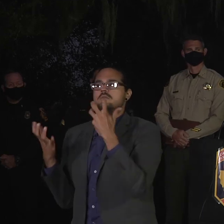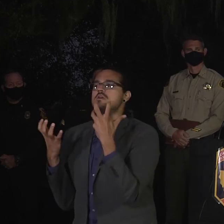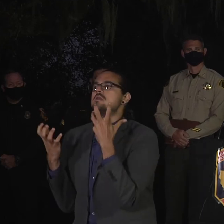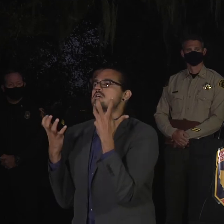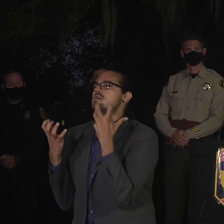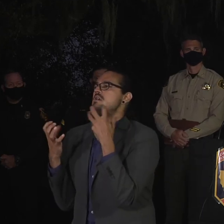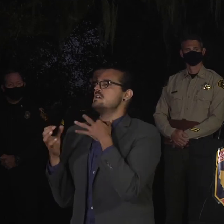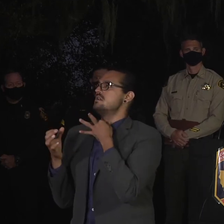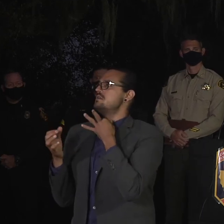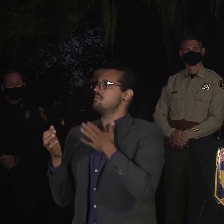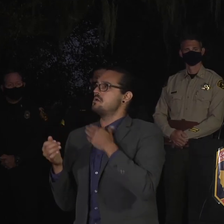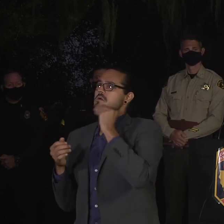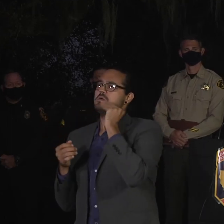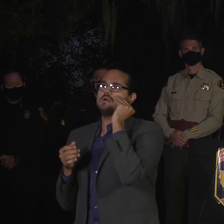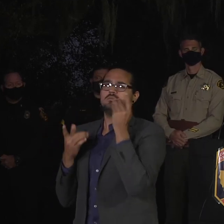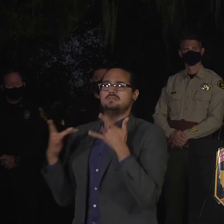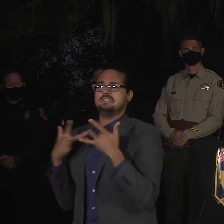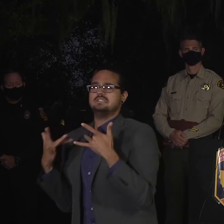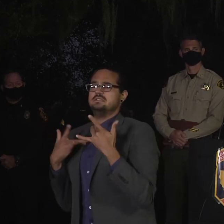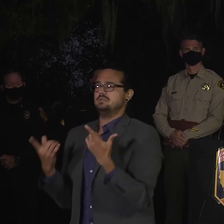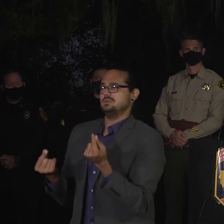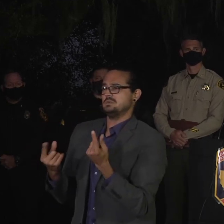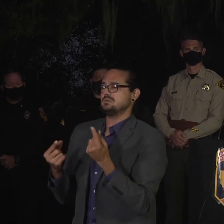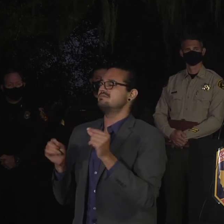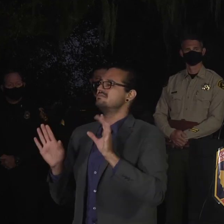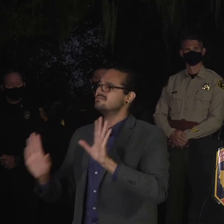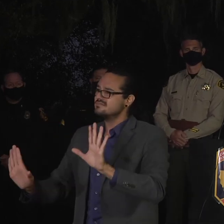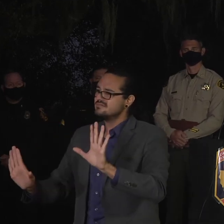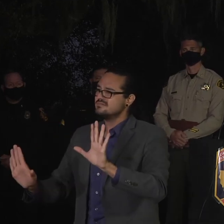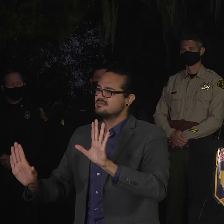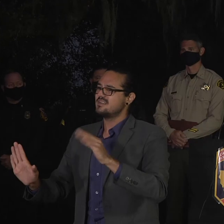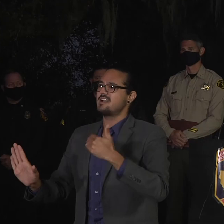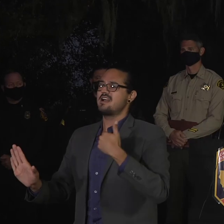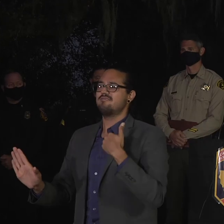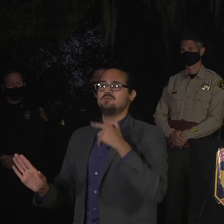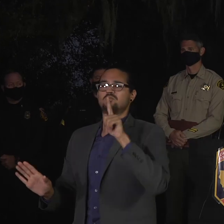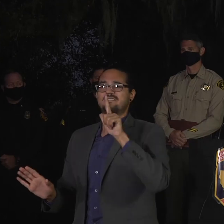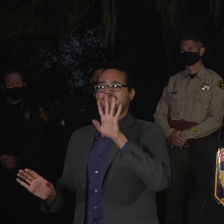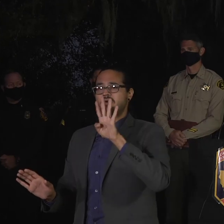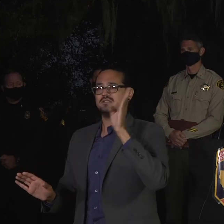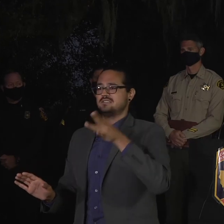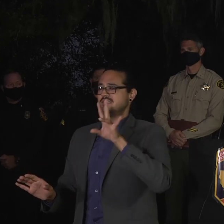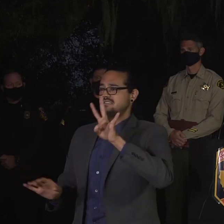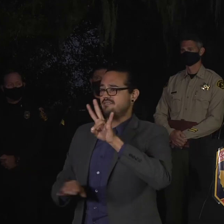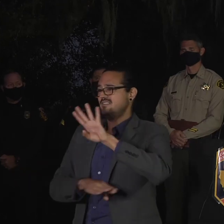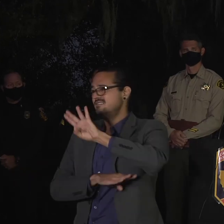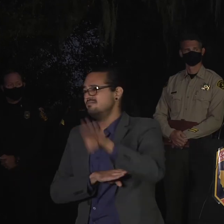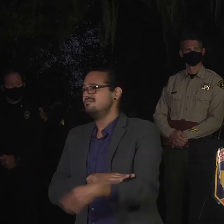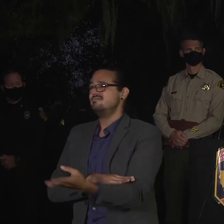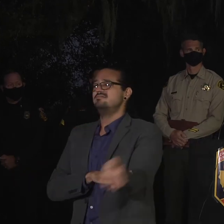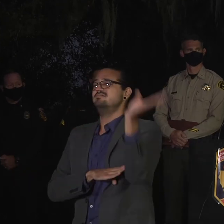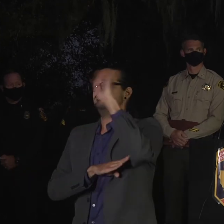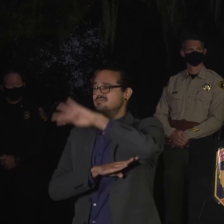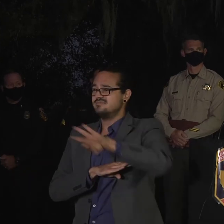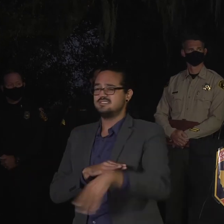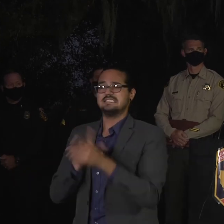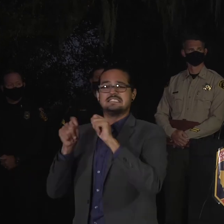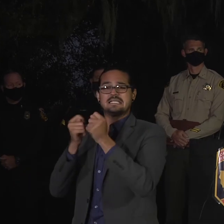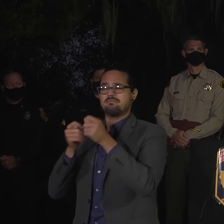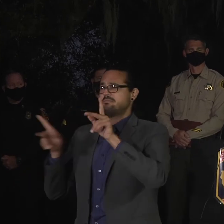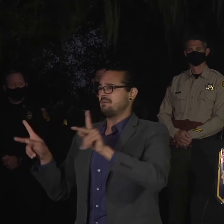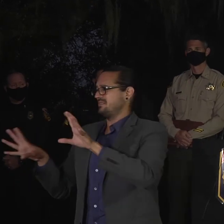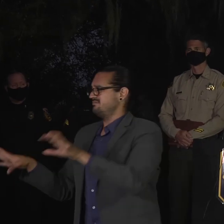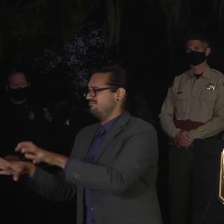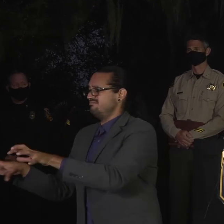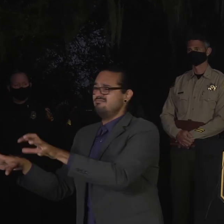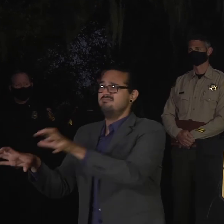there's 24/7 teams, a whole branch set up for that infrastructure and repopulation, and that process and those wheels are already moving.